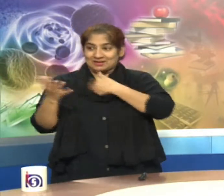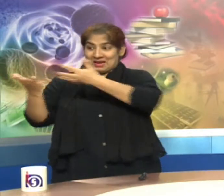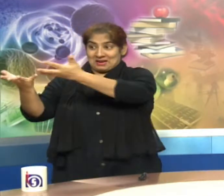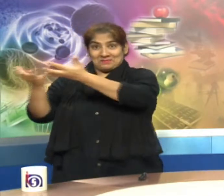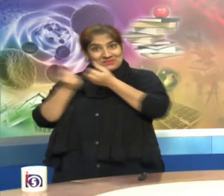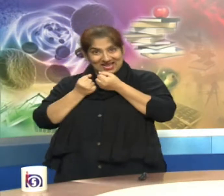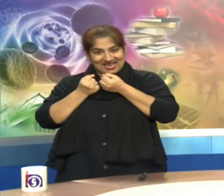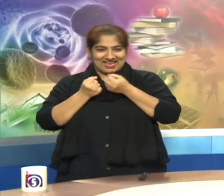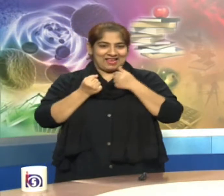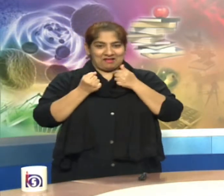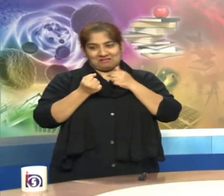advertising?